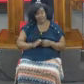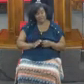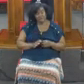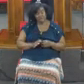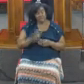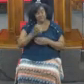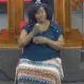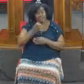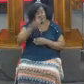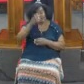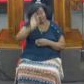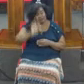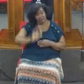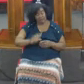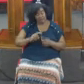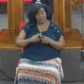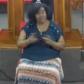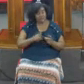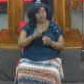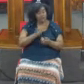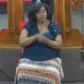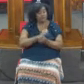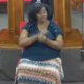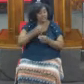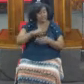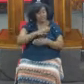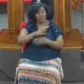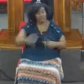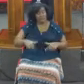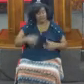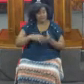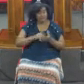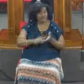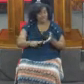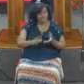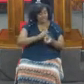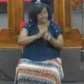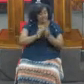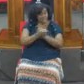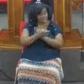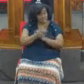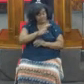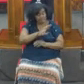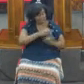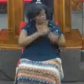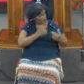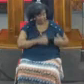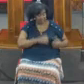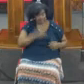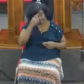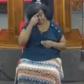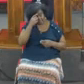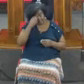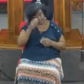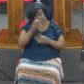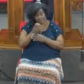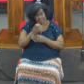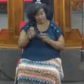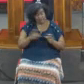Beg God to do a work in your life this week and to change your heart and mind. Beg him to do